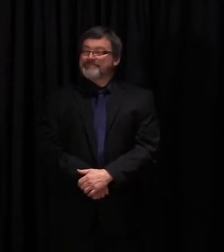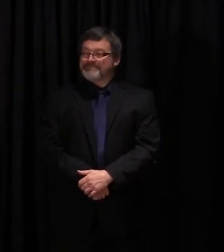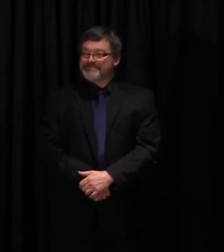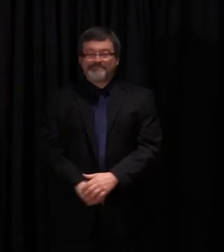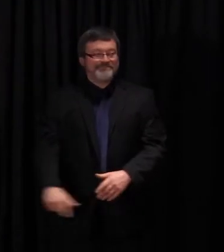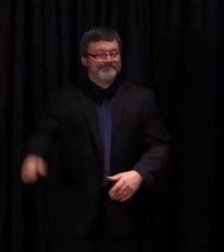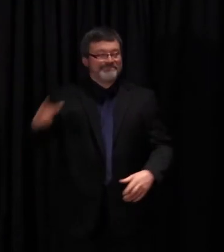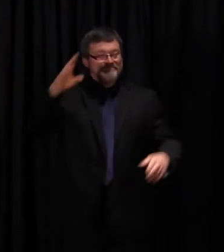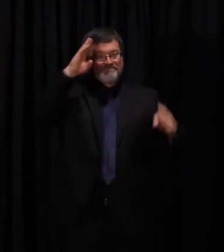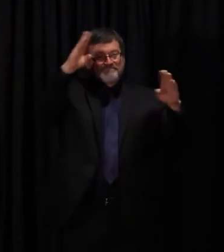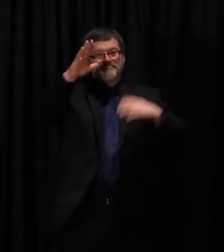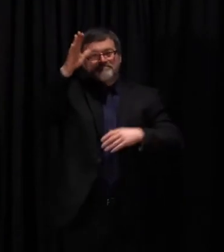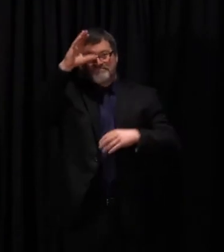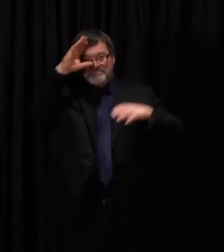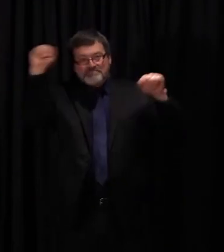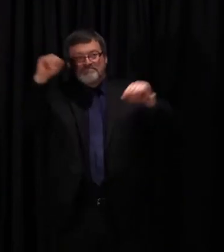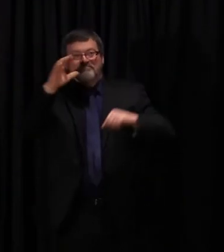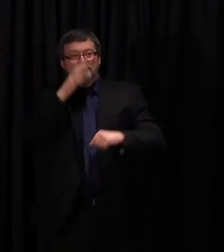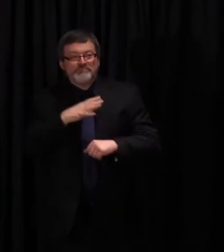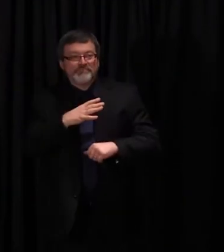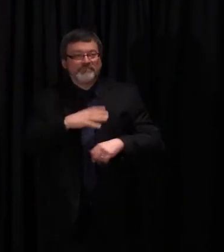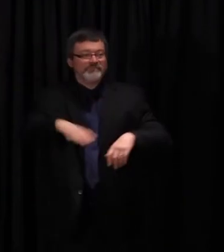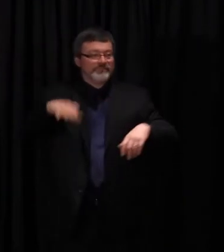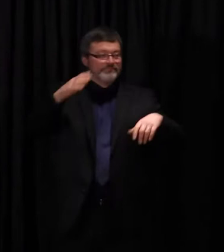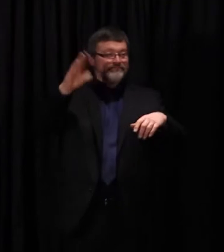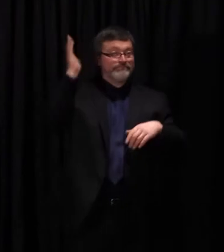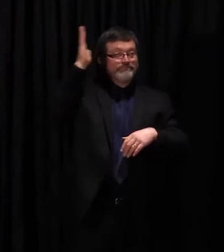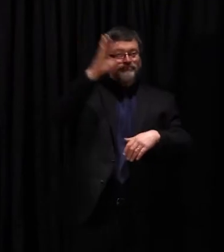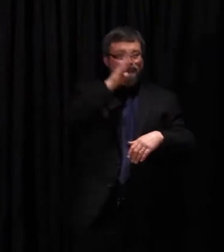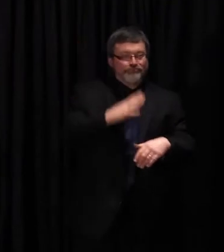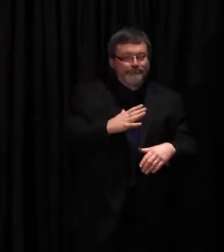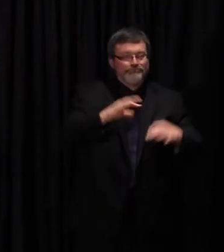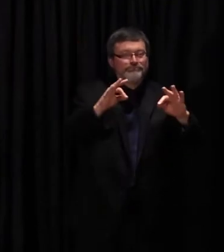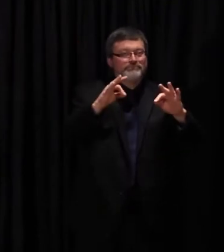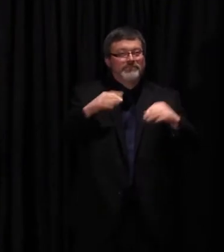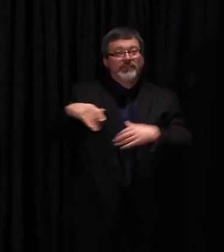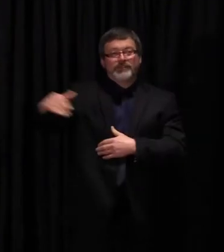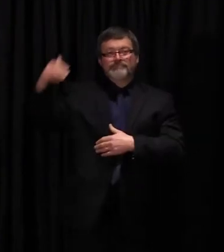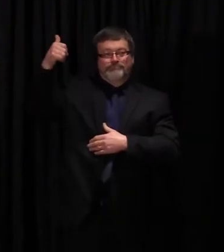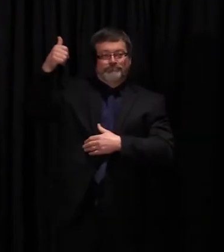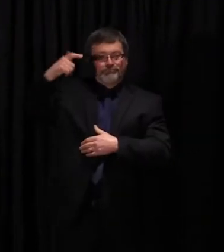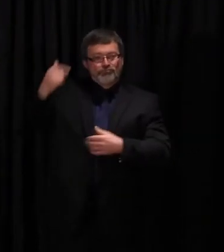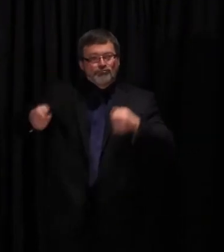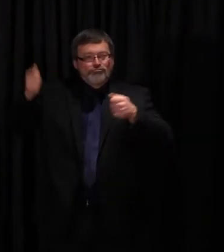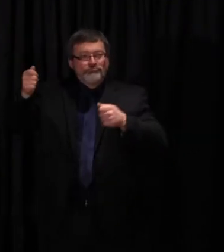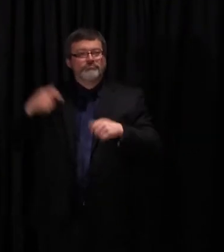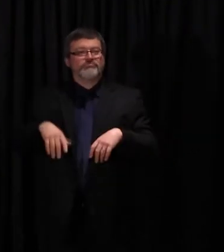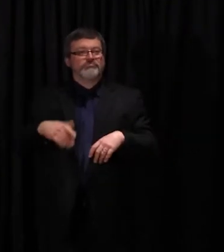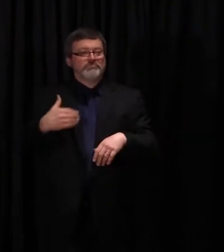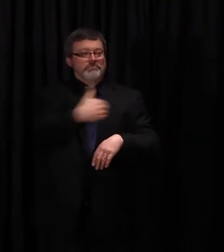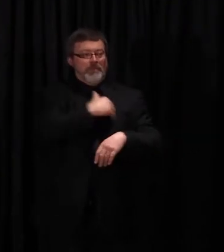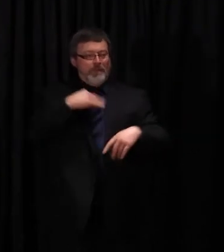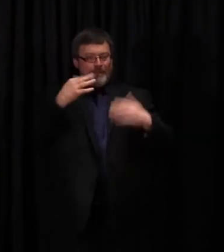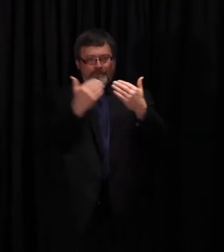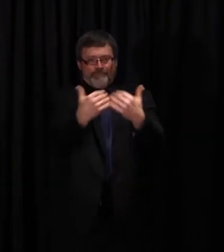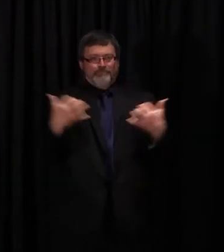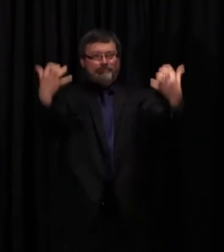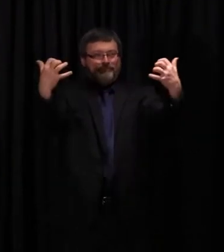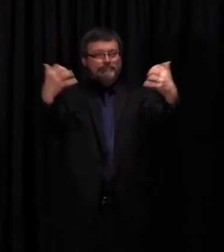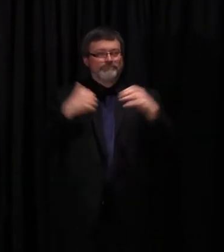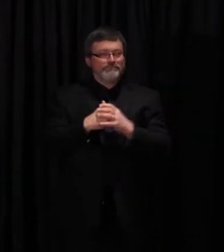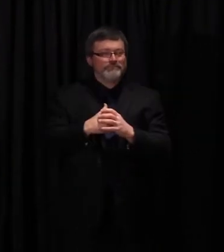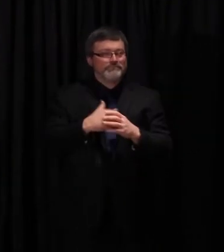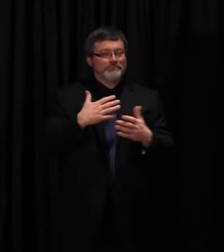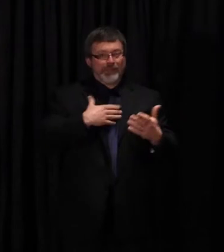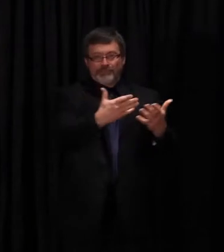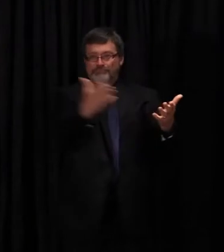Madam President, Madam Speaker, Mr. Chief Justice, members of the General Assembly, and fellow Vermonters.